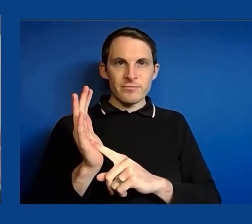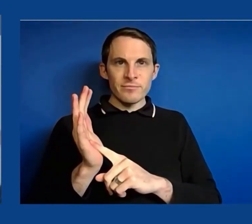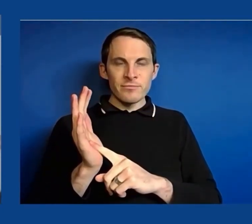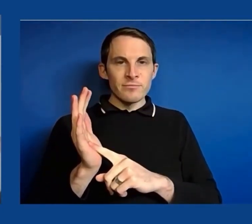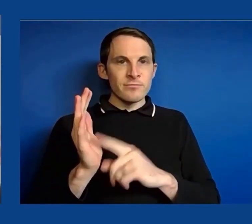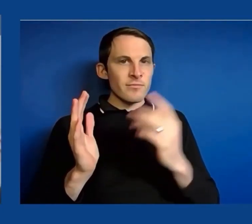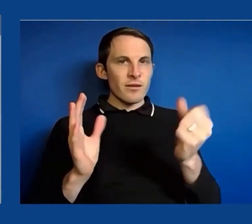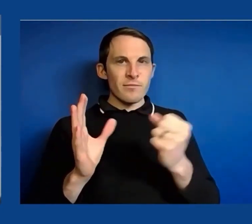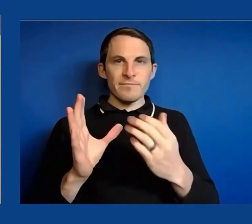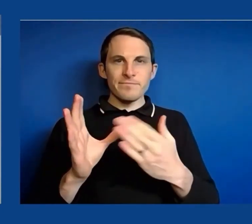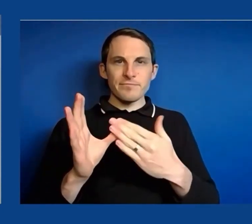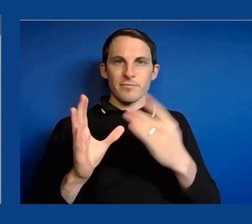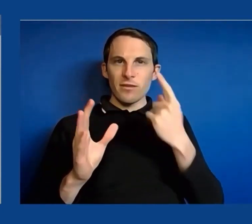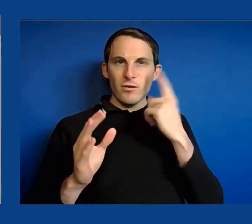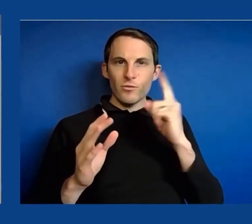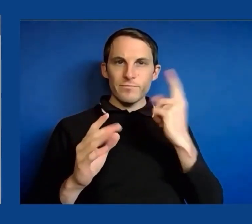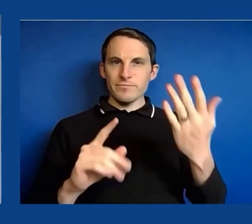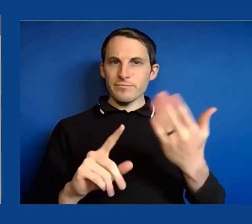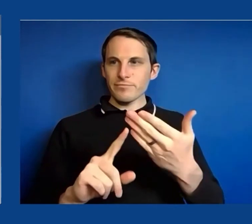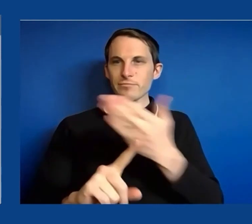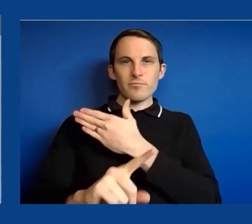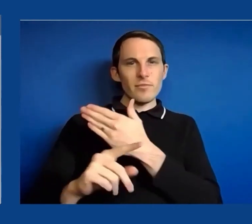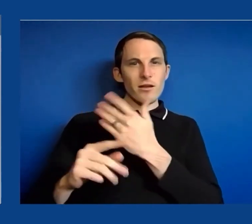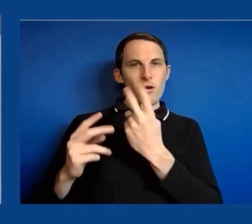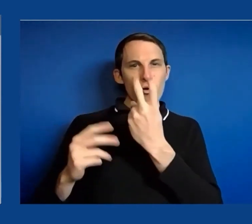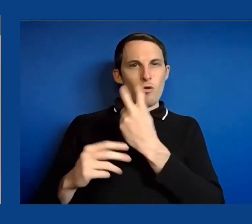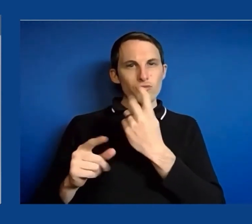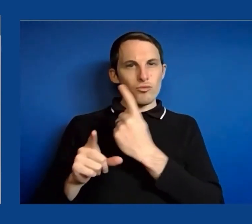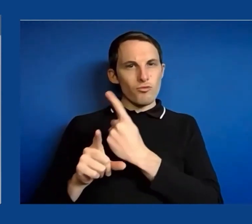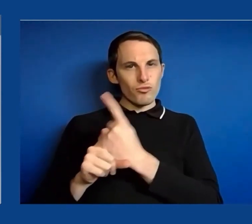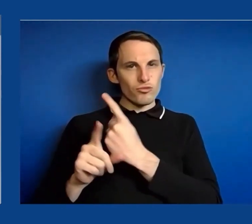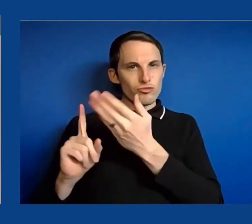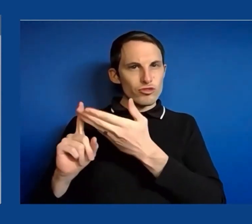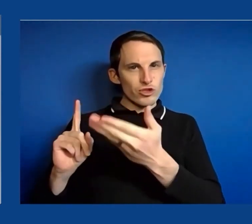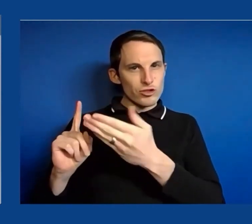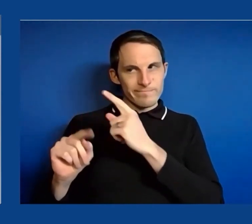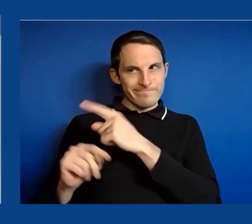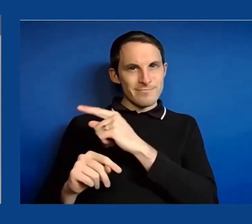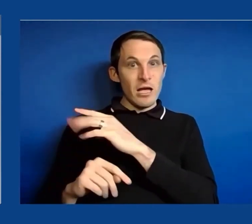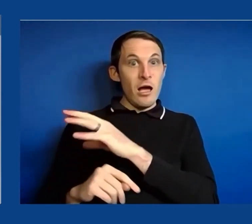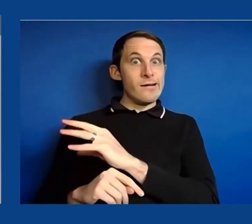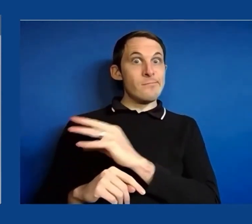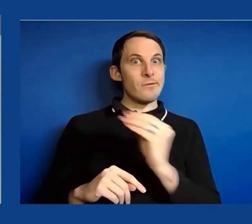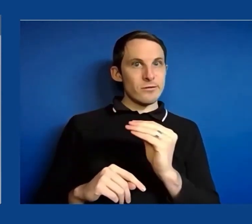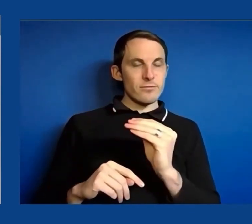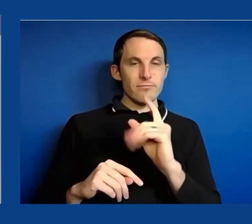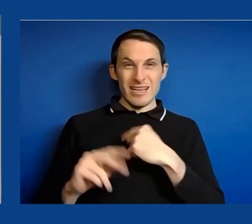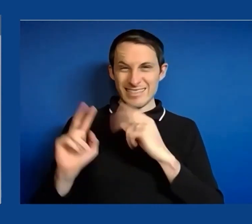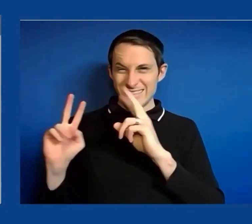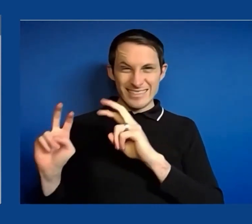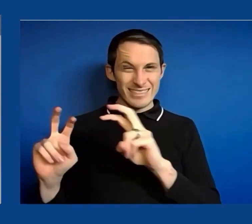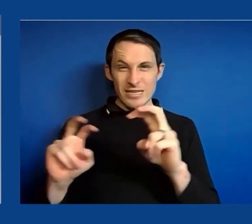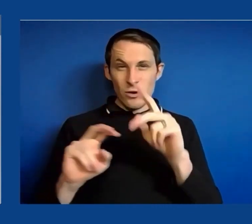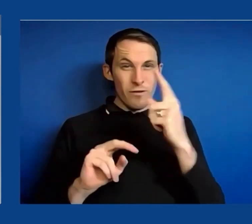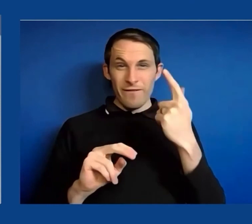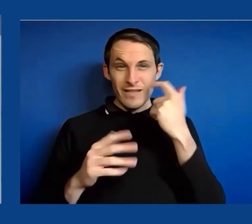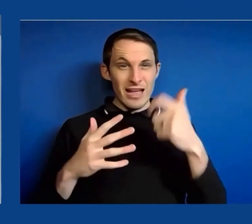whoever done oral traditions, and I couldn't find anybody who had done